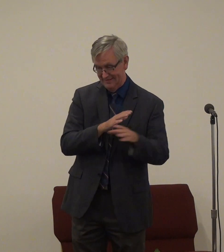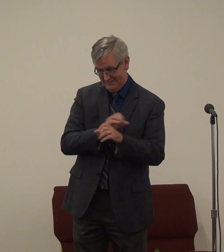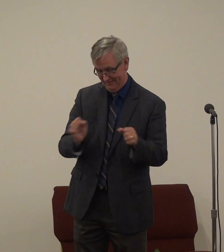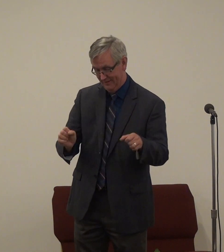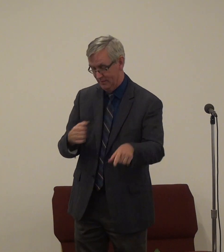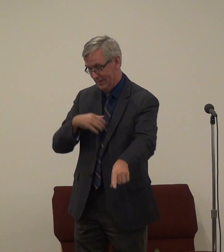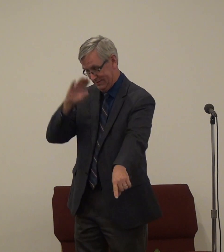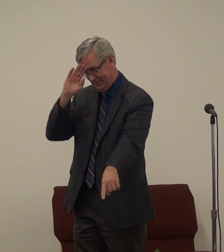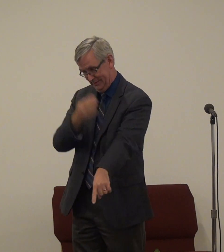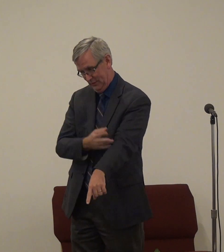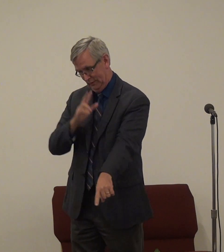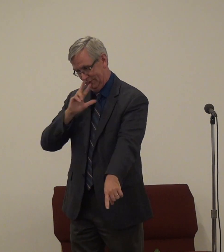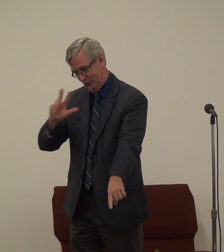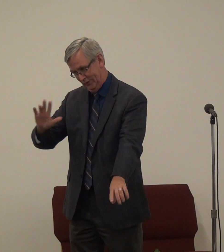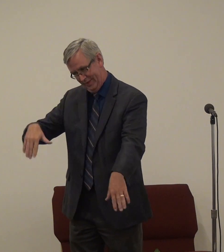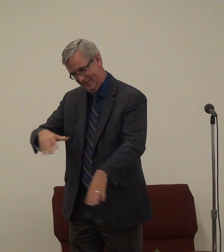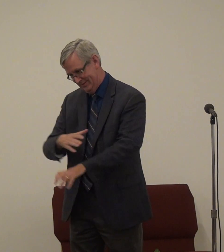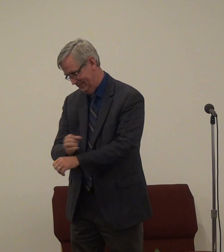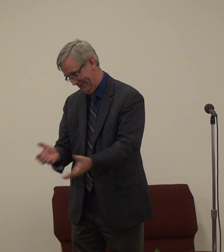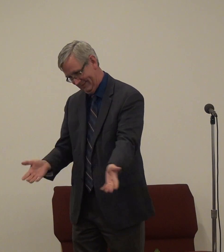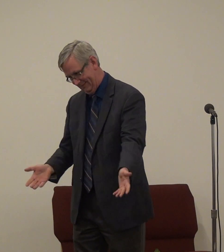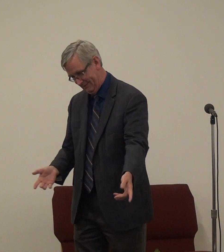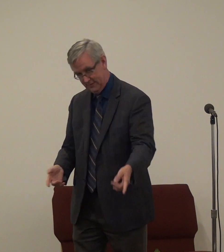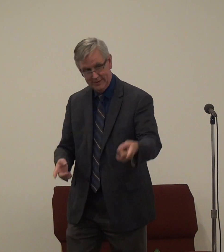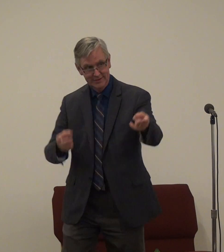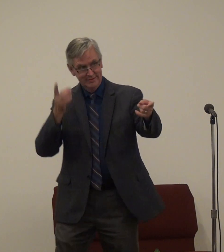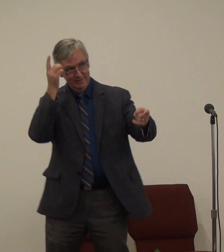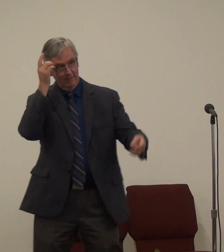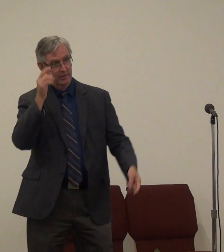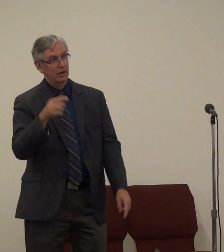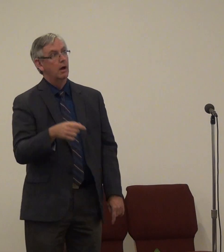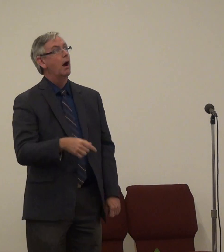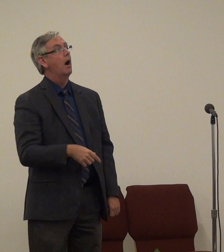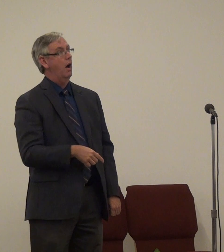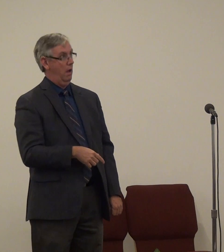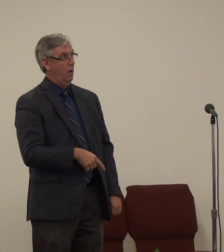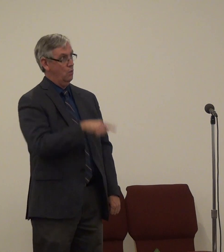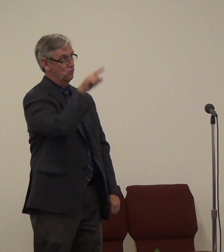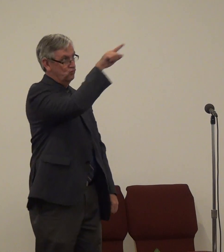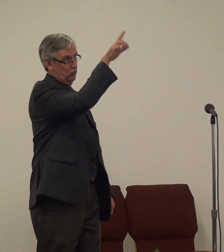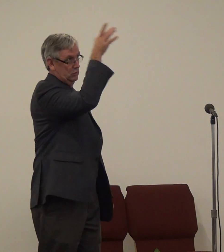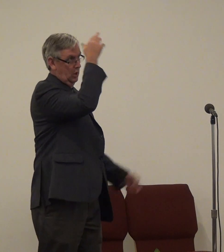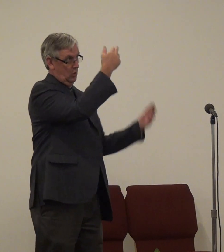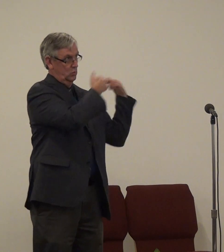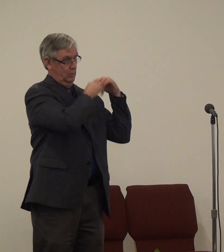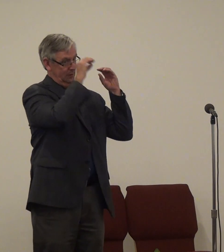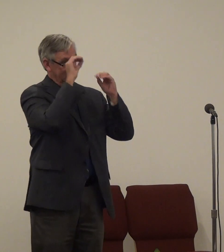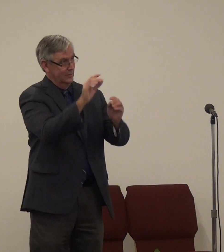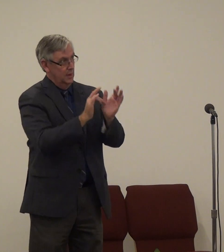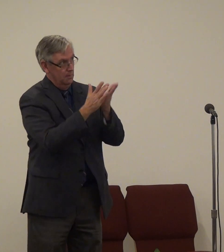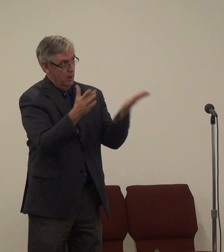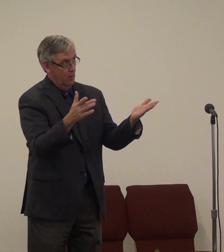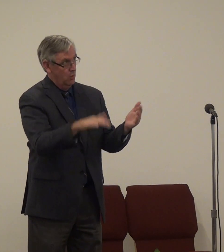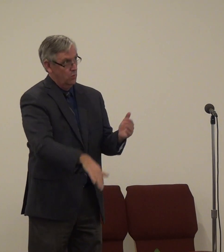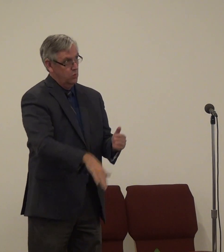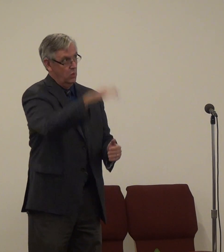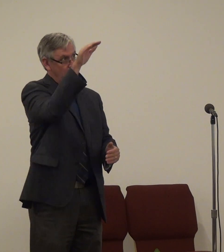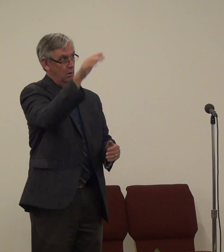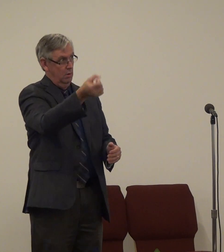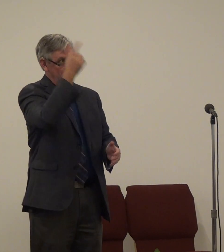gave him and said, I'm saved, and my wife is saved, but our son is only 3. He's not saved yet. And David said, well, you need to teach him the